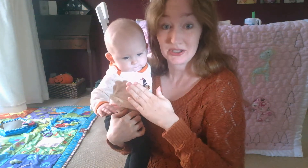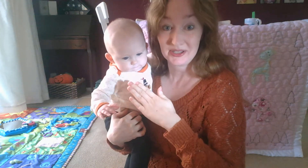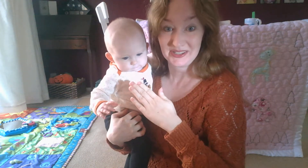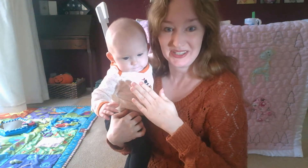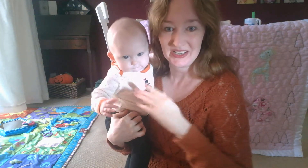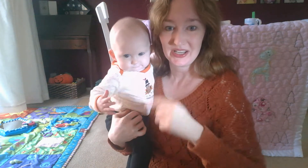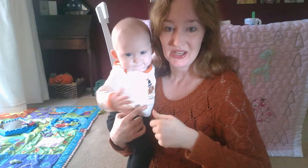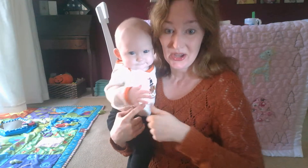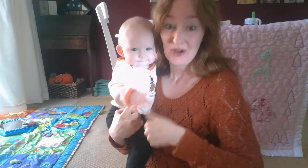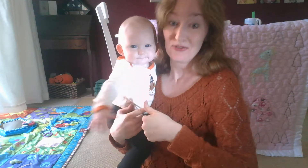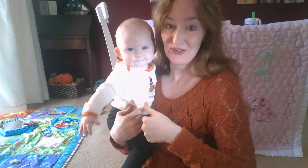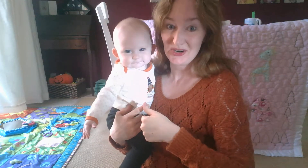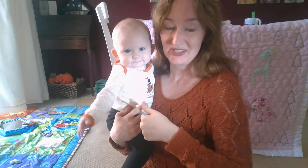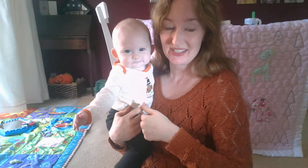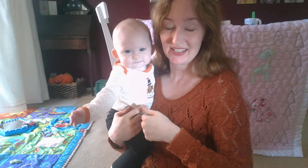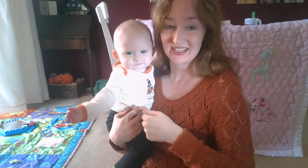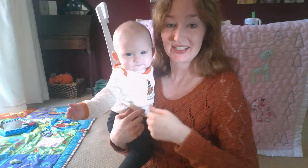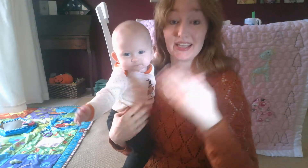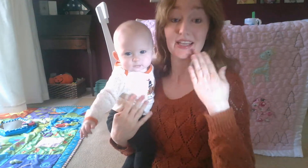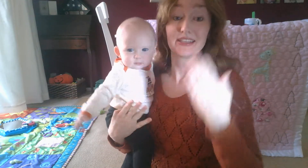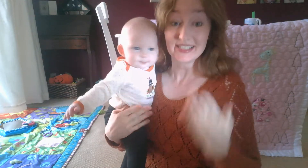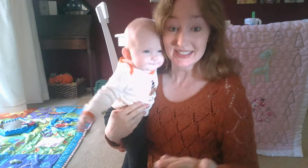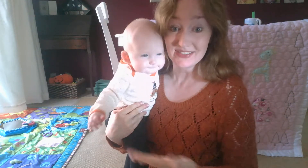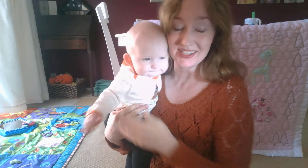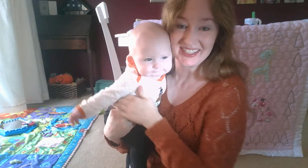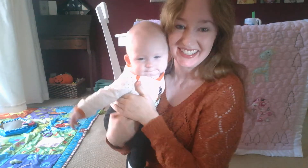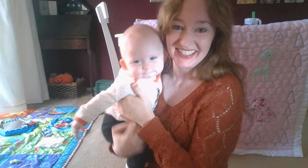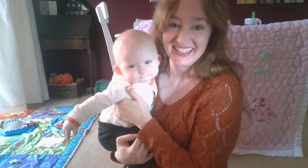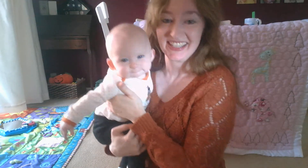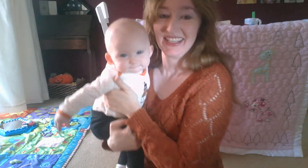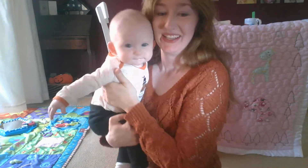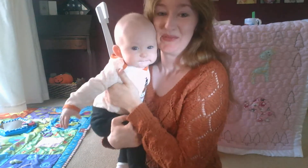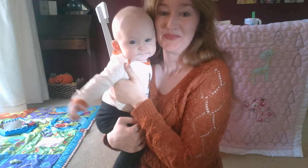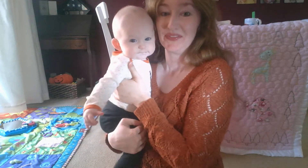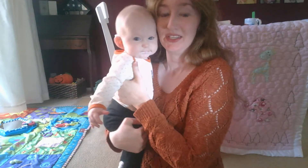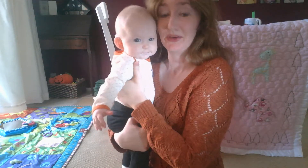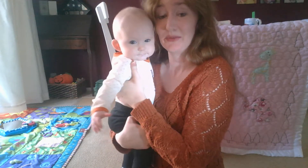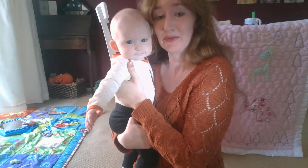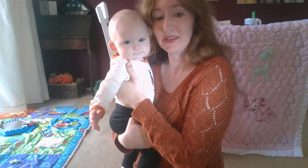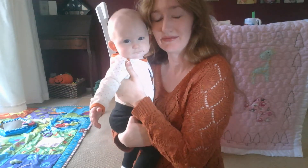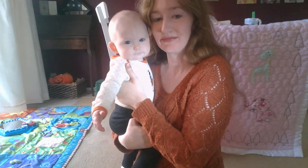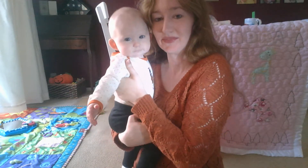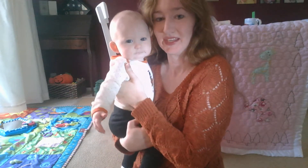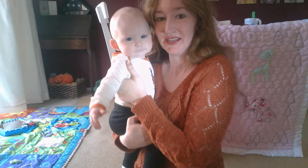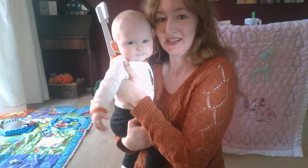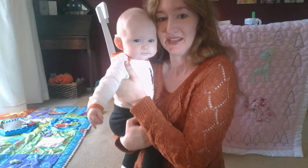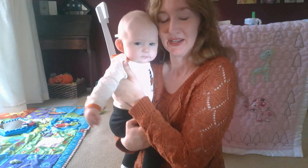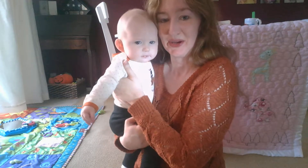her first Thanksgiving. You can okay.